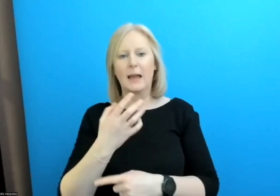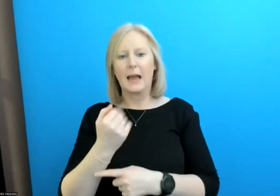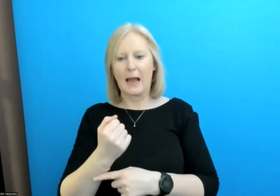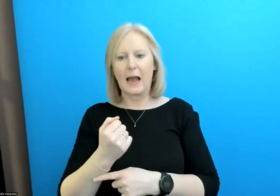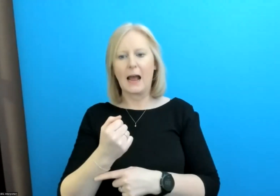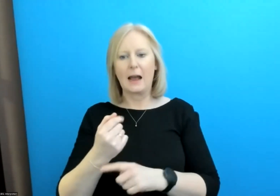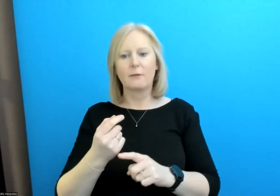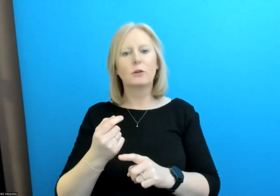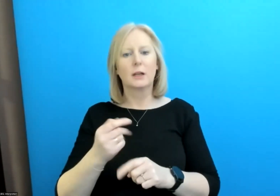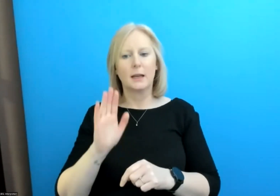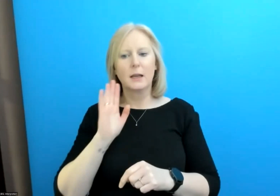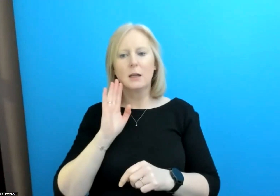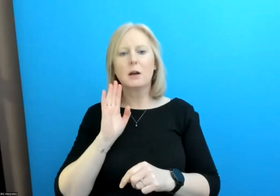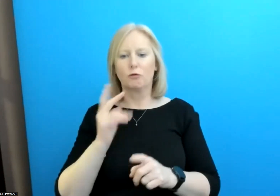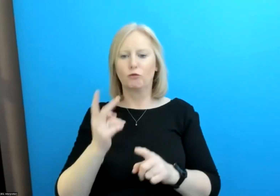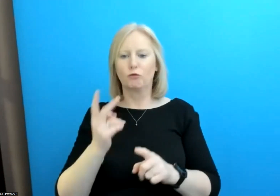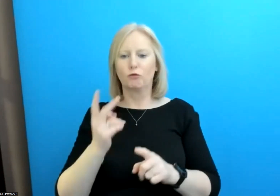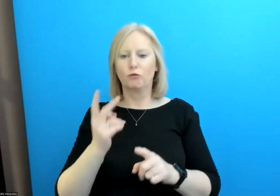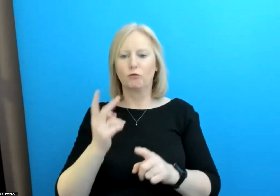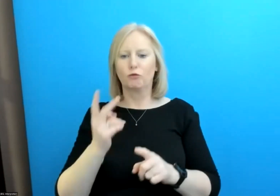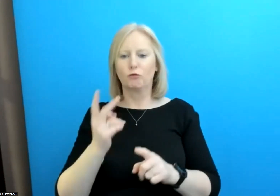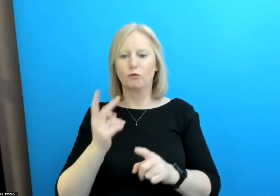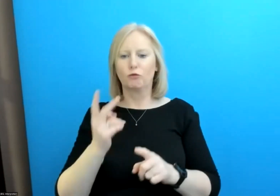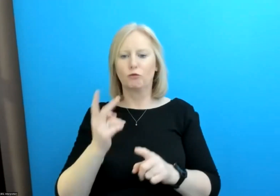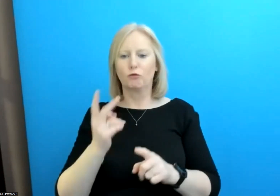things over and over again, and we really need to find